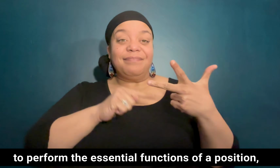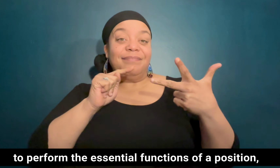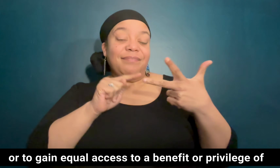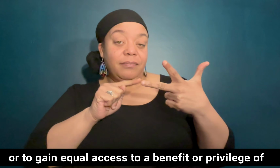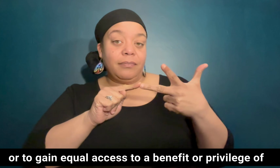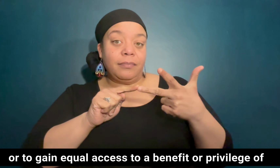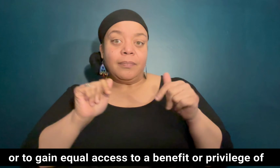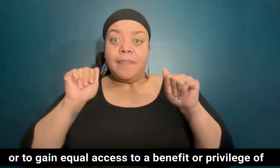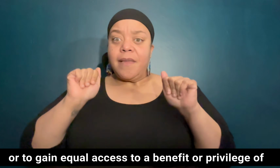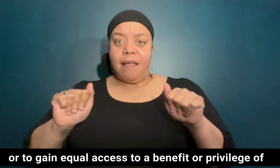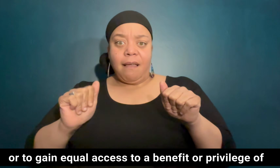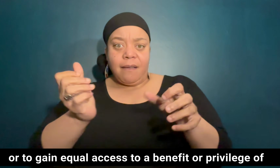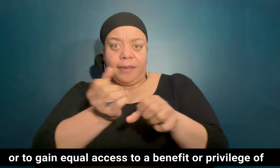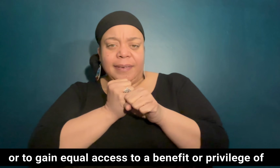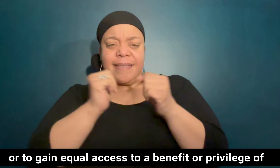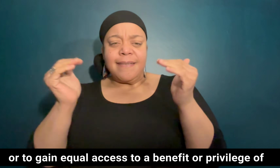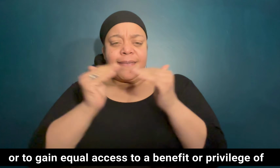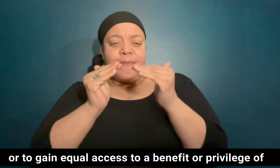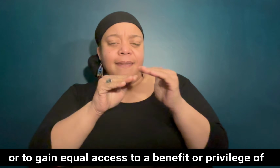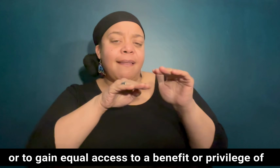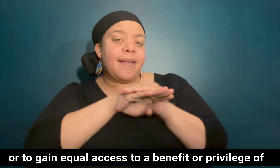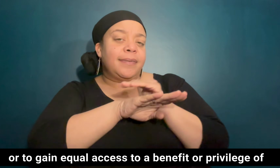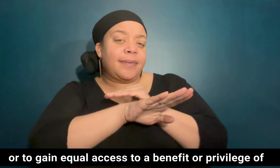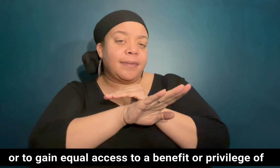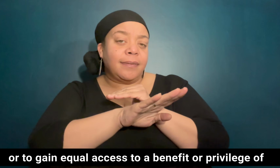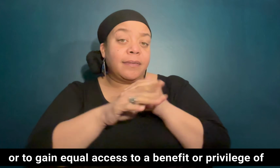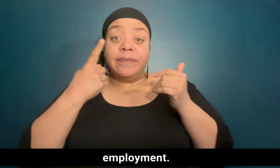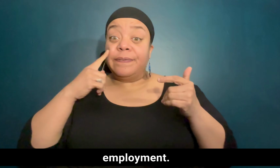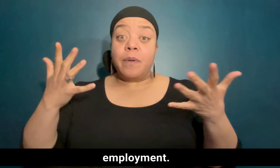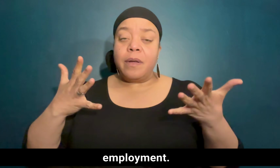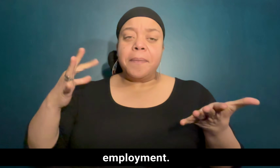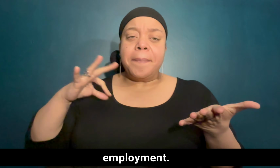or to gain equal access to a benefit or privilege of employment.